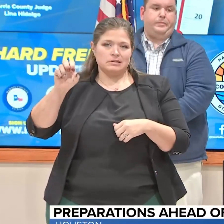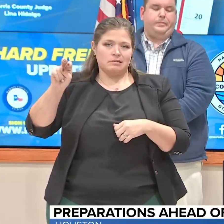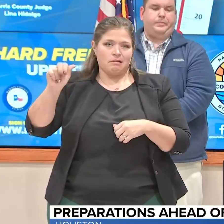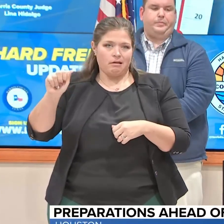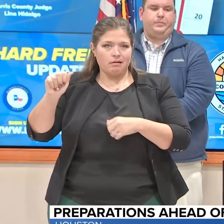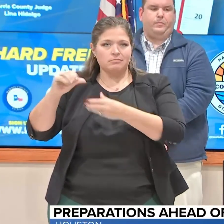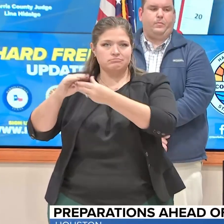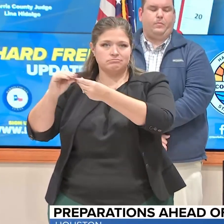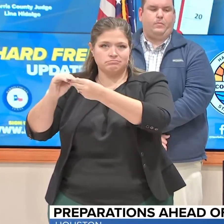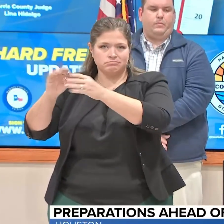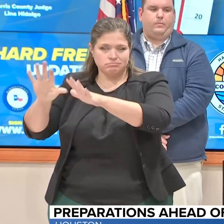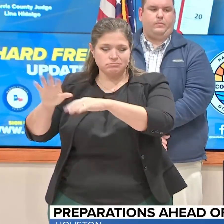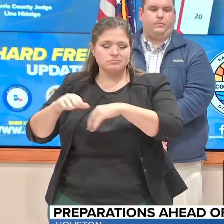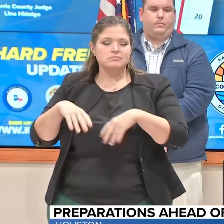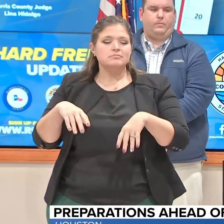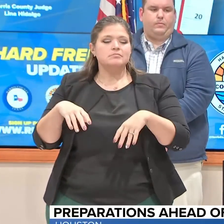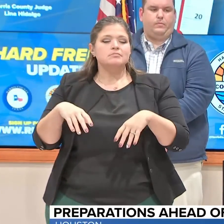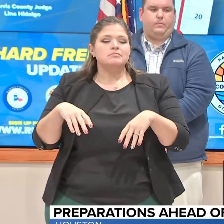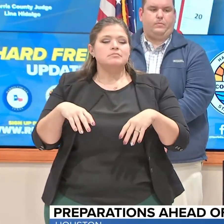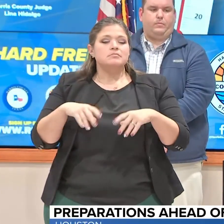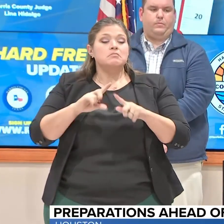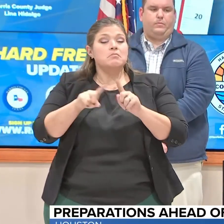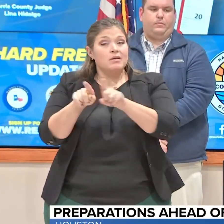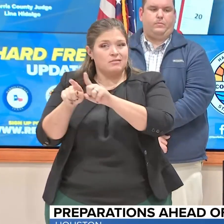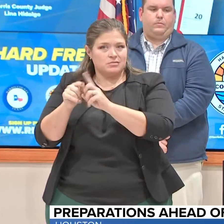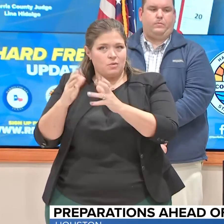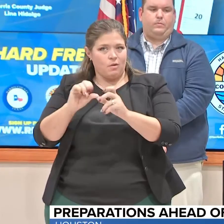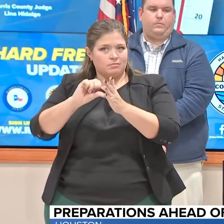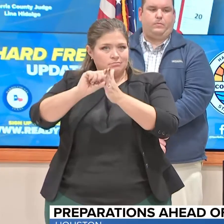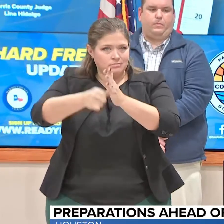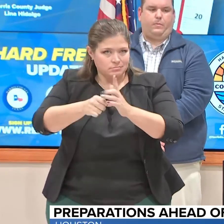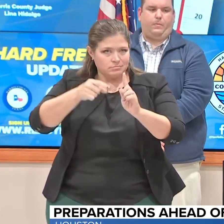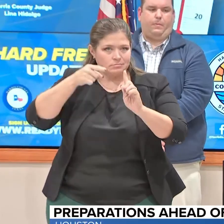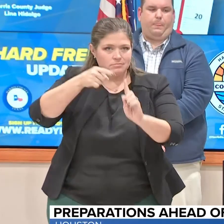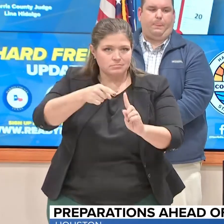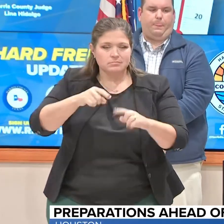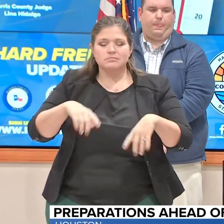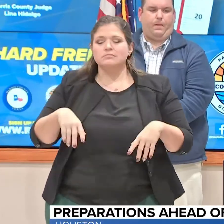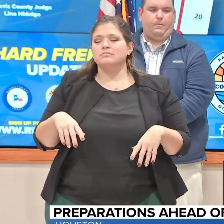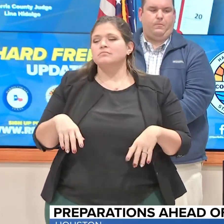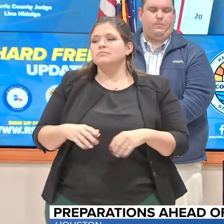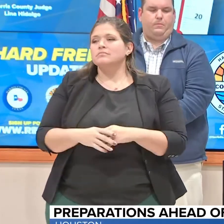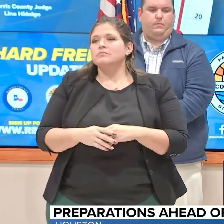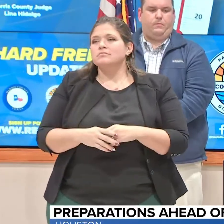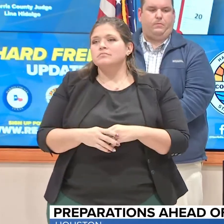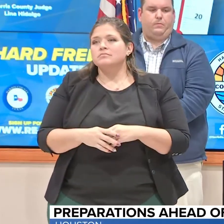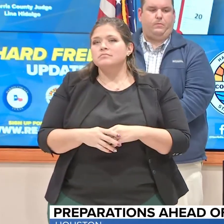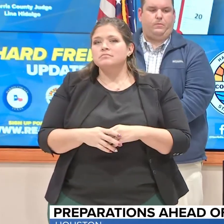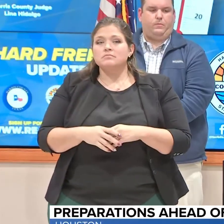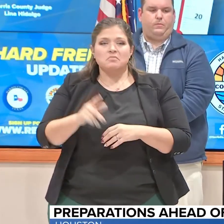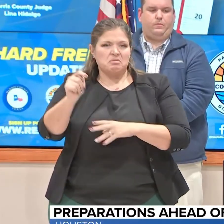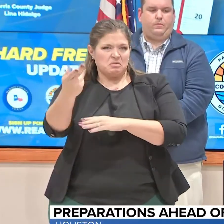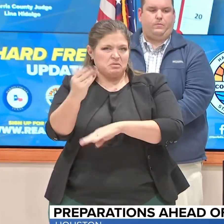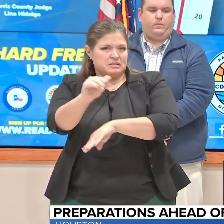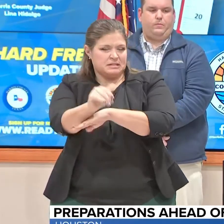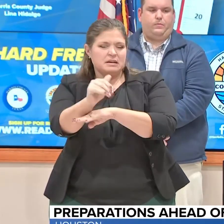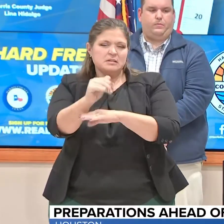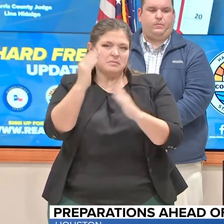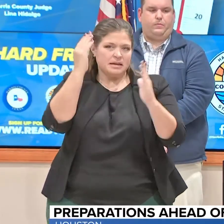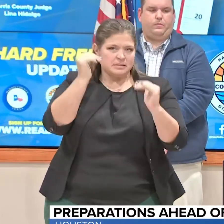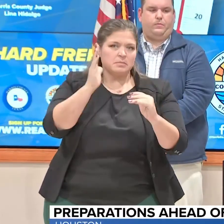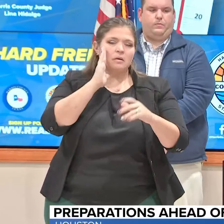it. But let me just say, as a reminder, we're expecting a hard freeze, Thursday evening,